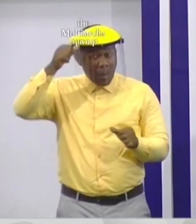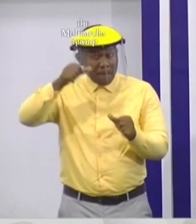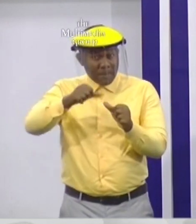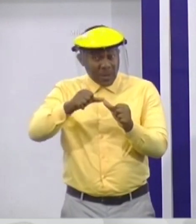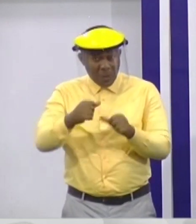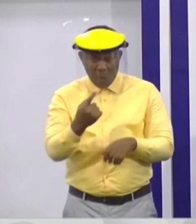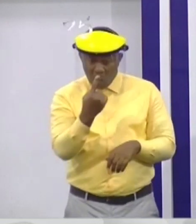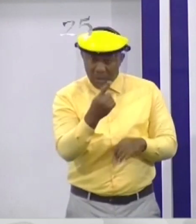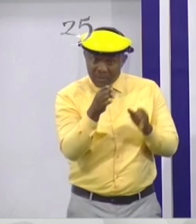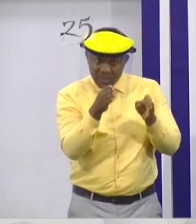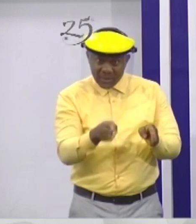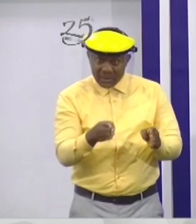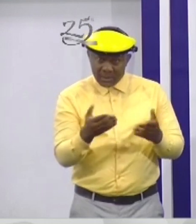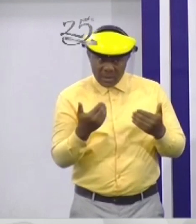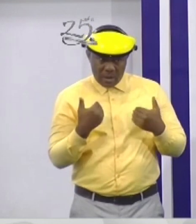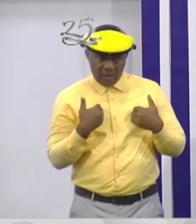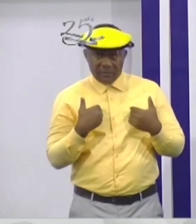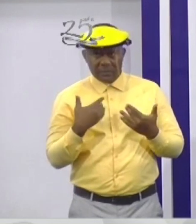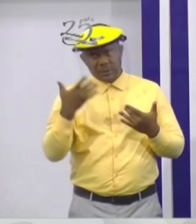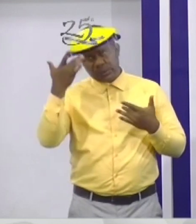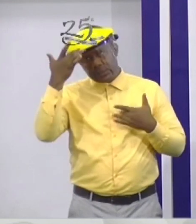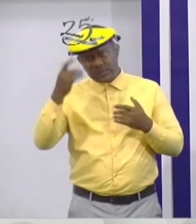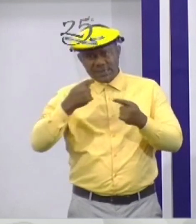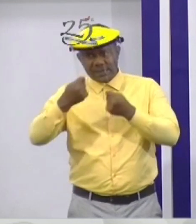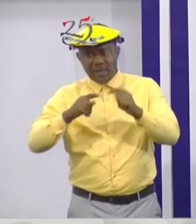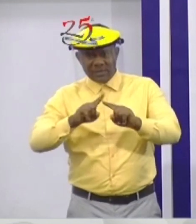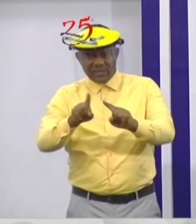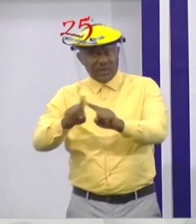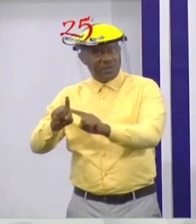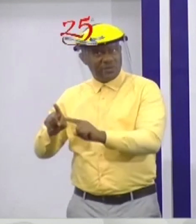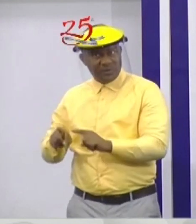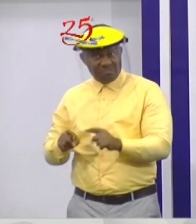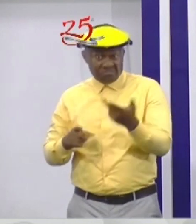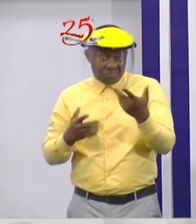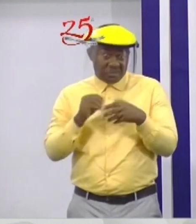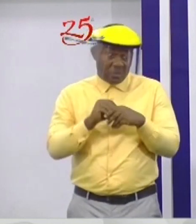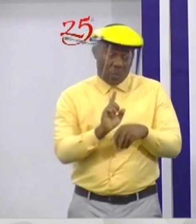one person can have more than 1 comorbid condition at a time.